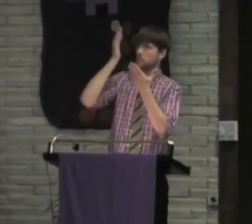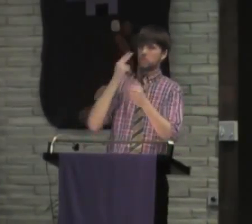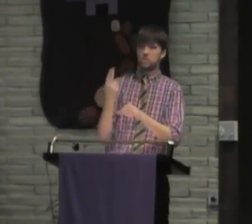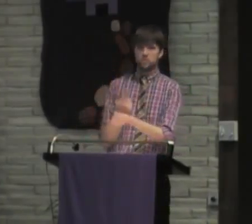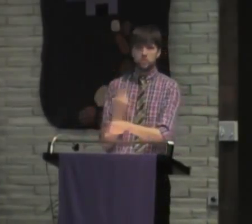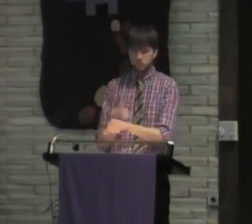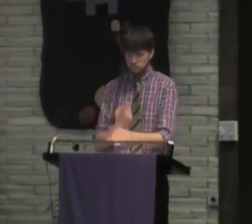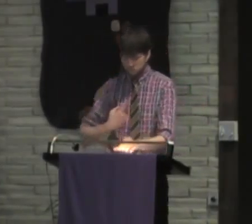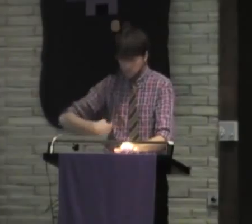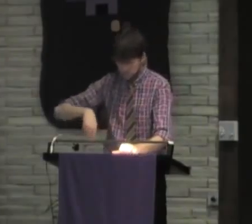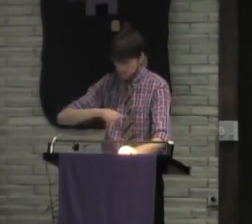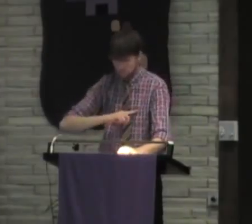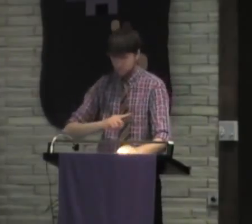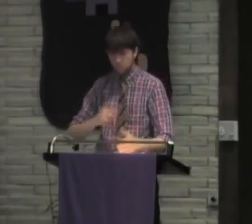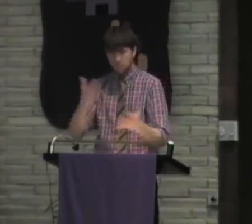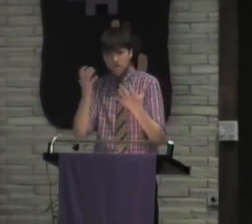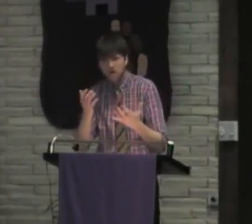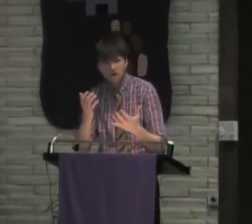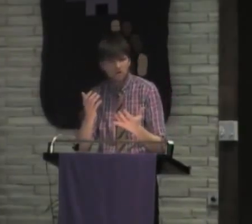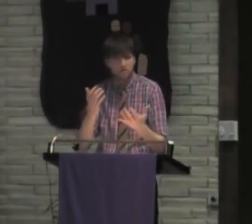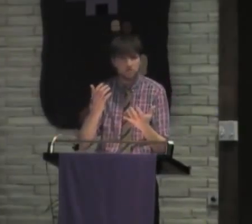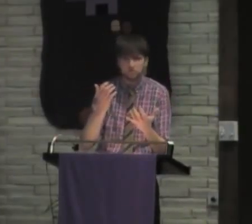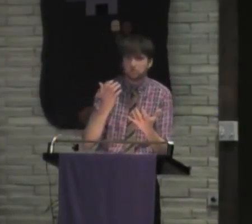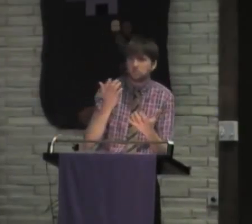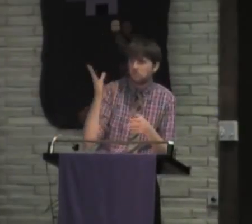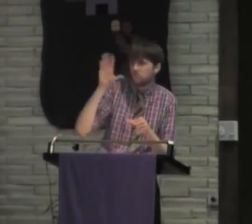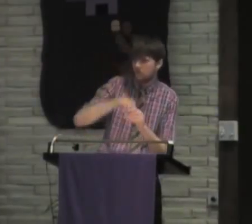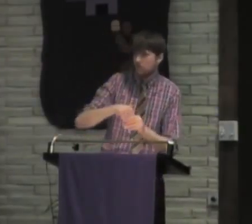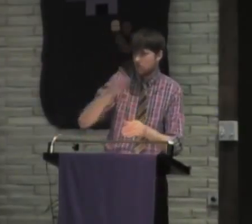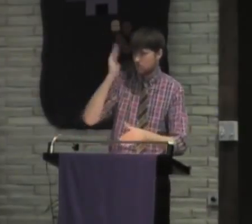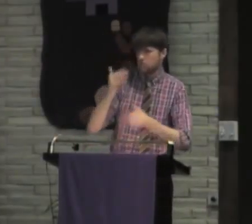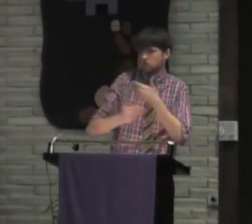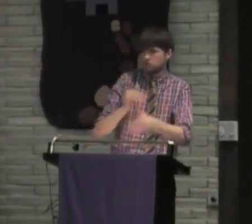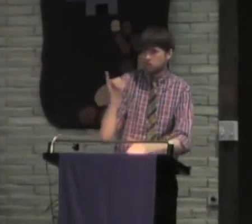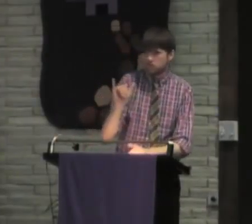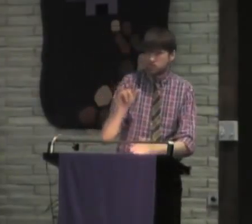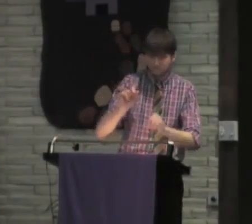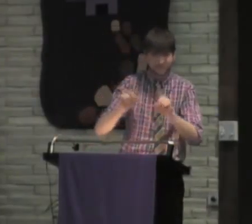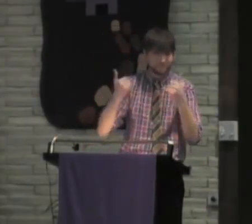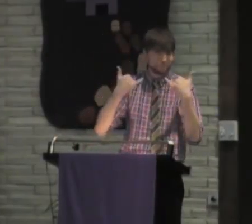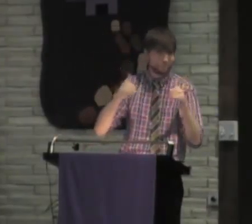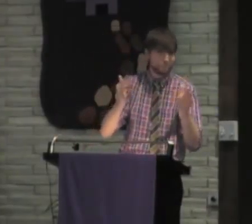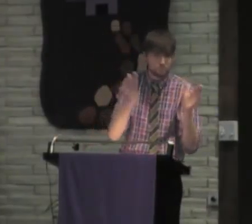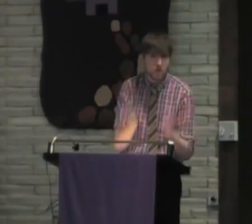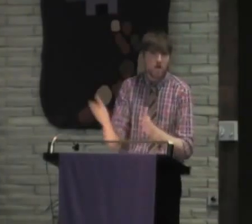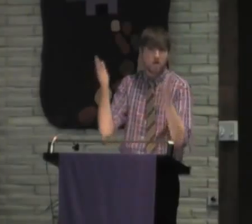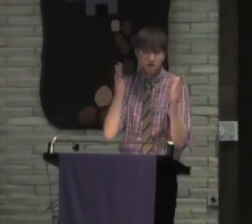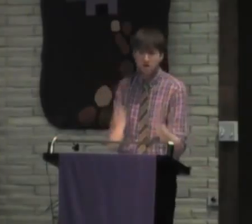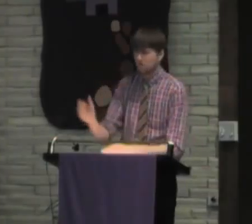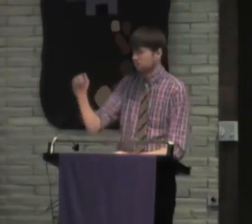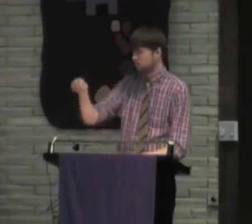His prayer showed sacrifice. That he wanted God to use us. He wanted to be involved in God's